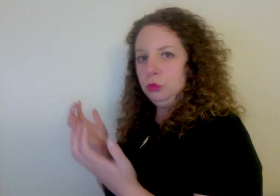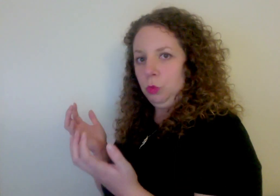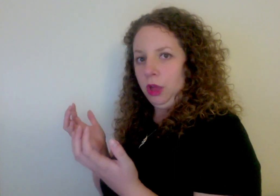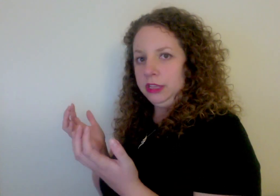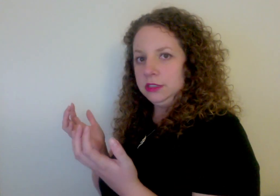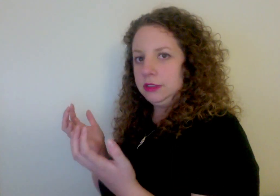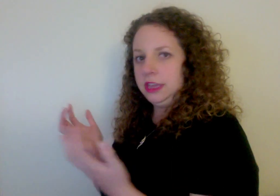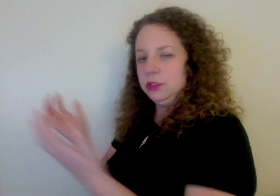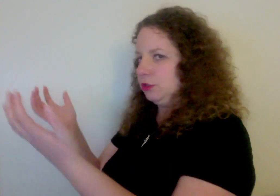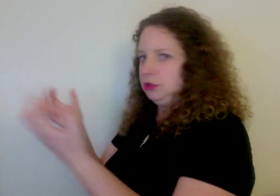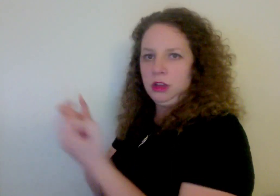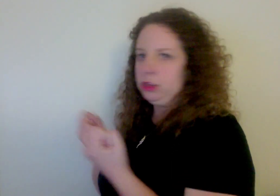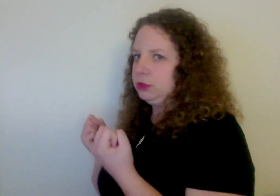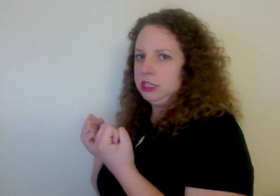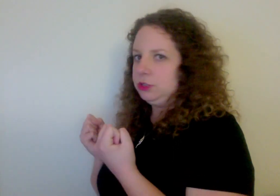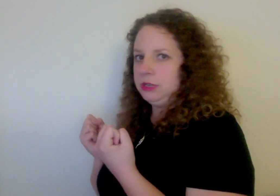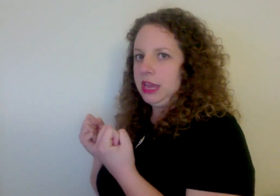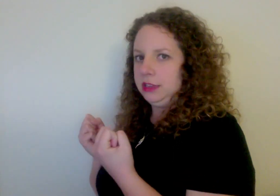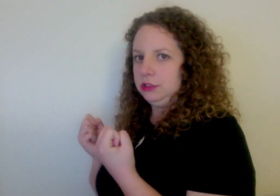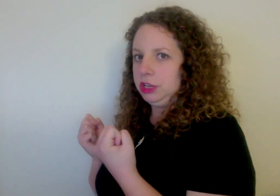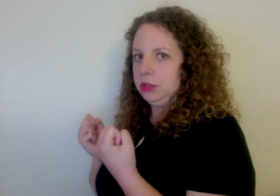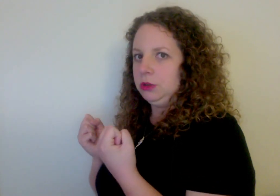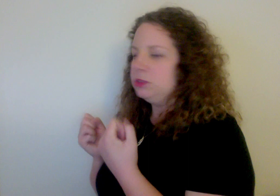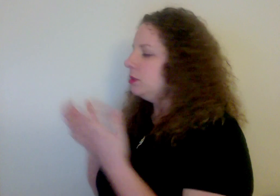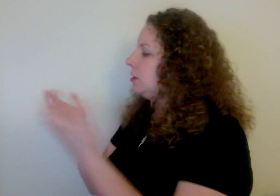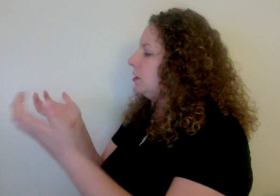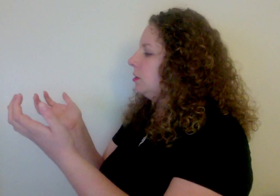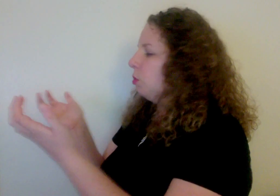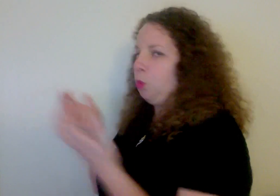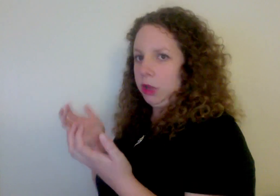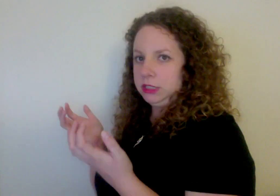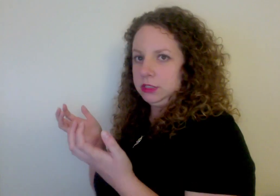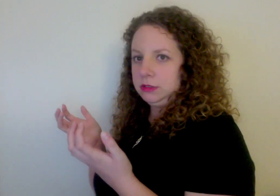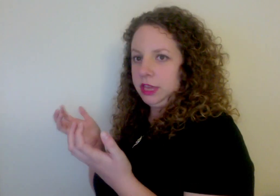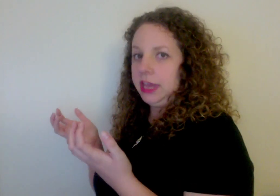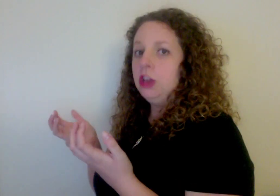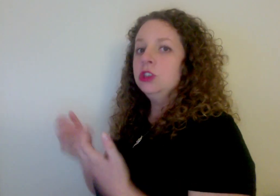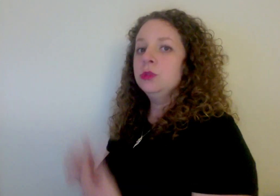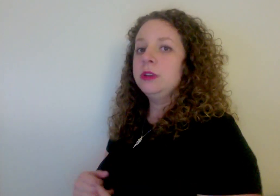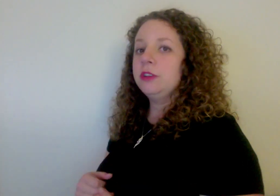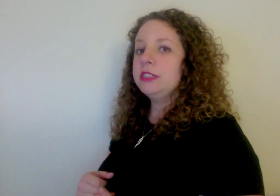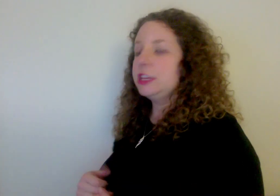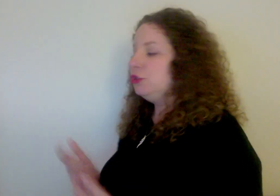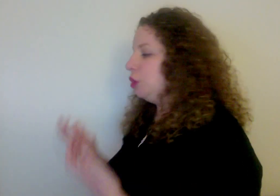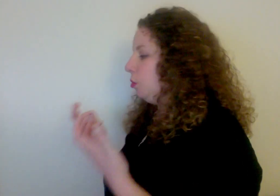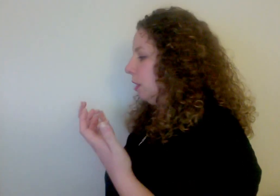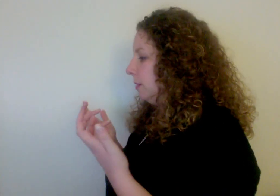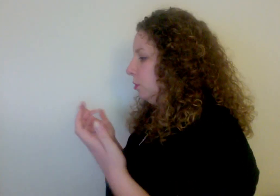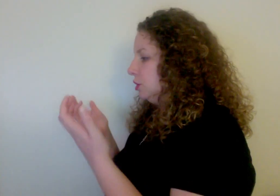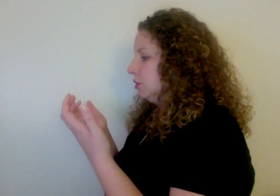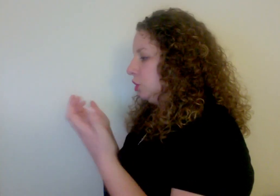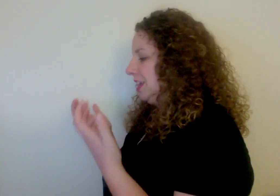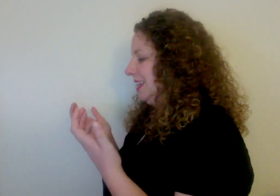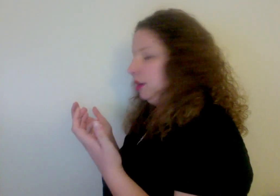To want. Okay? So they're not closing into an S. Check yours. Want. Okay? So whenever I sign don't want, I'm going to start here